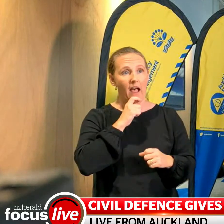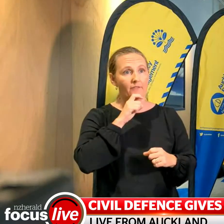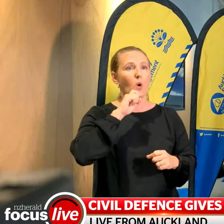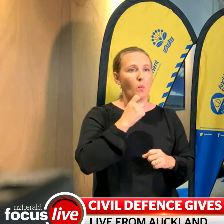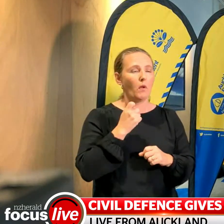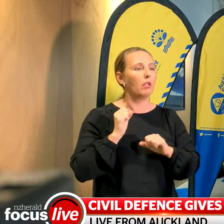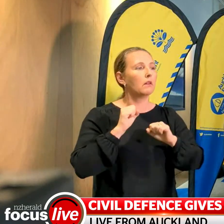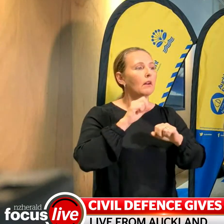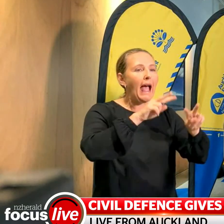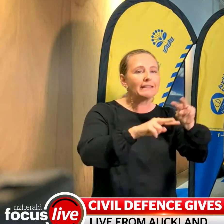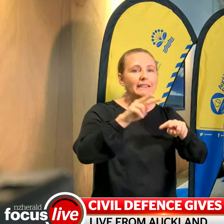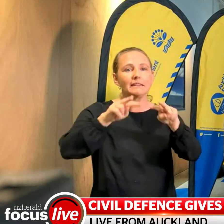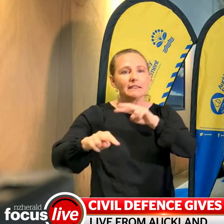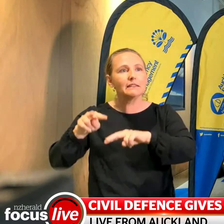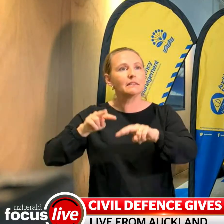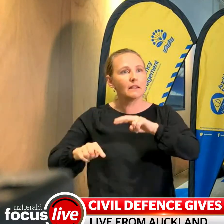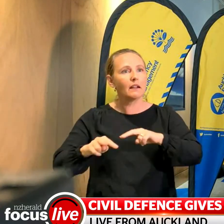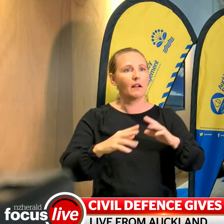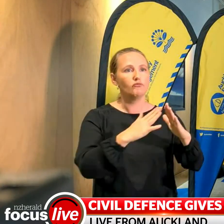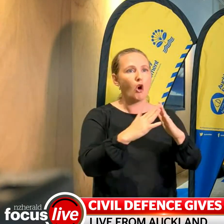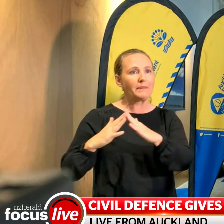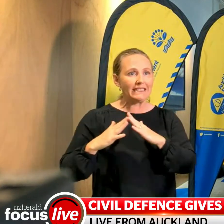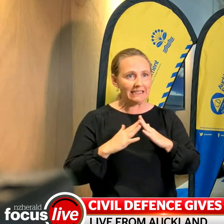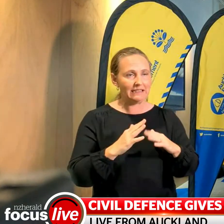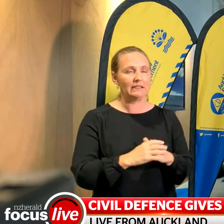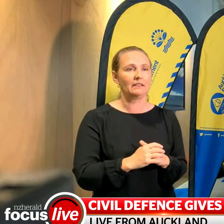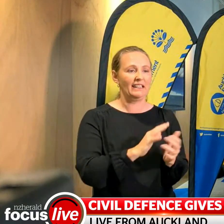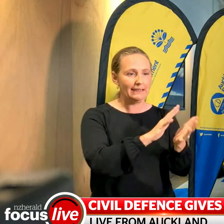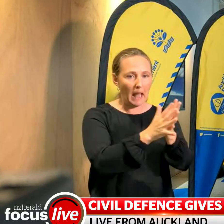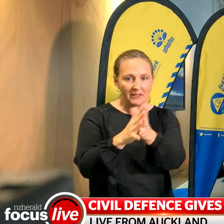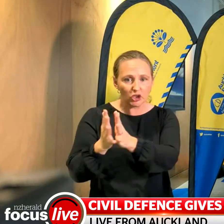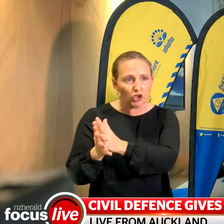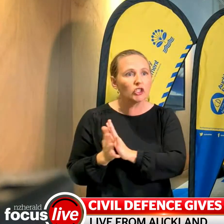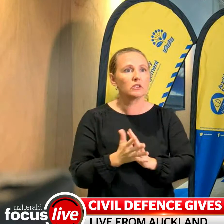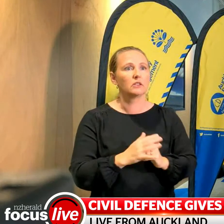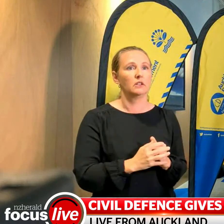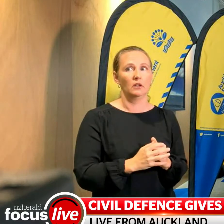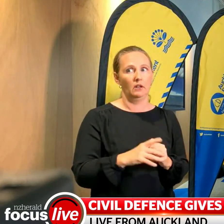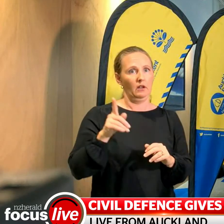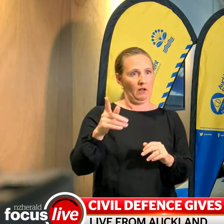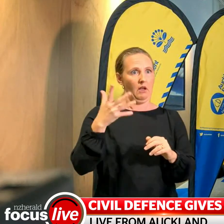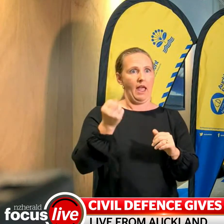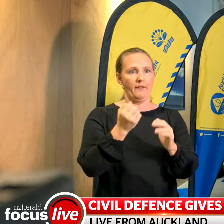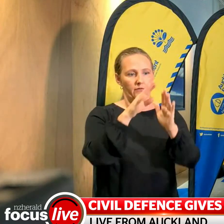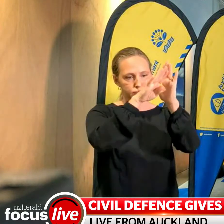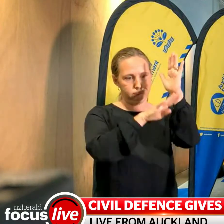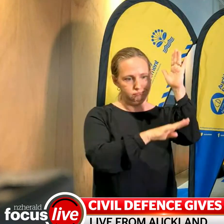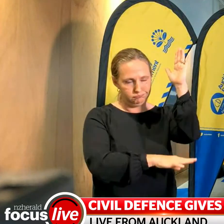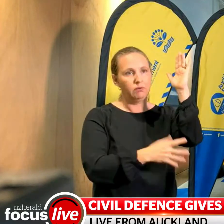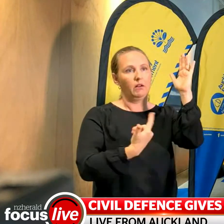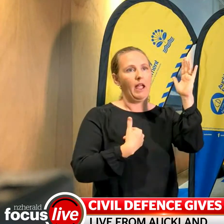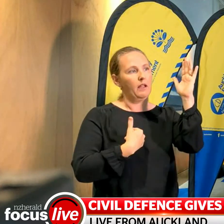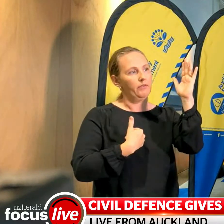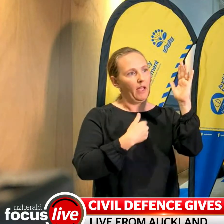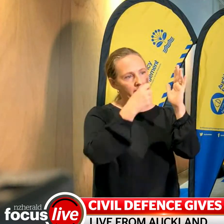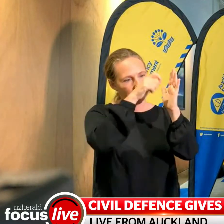as they can. As I mentioned earlier, they are making fantastic progress through what is a huge